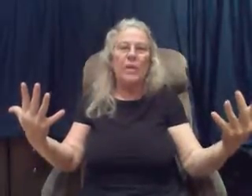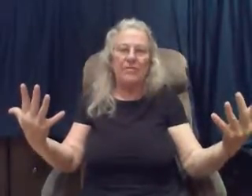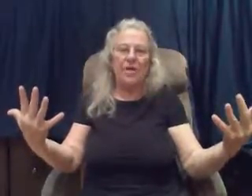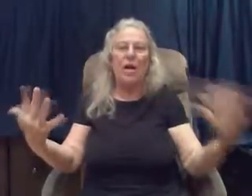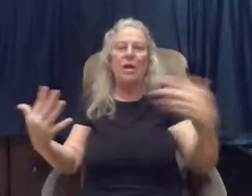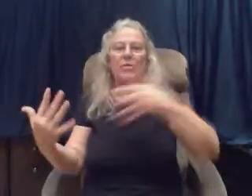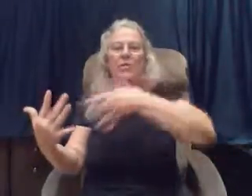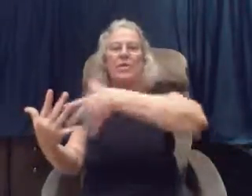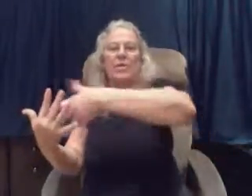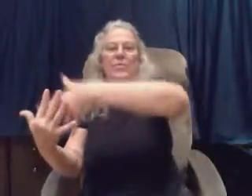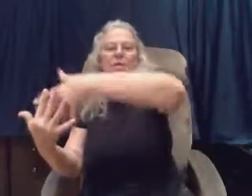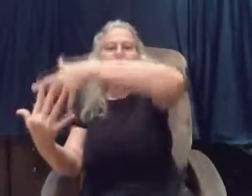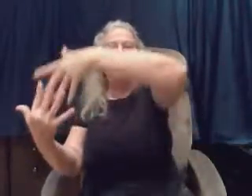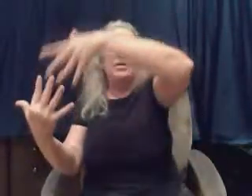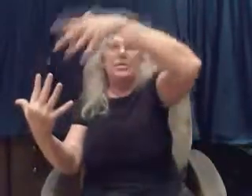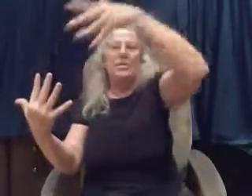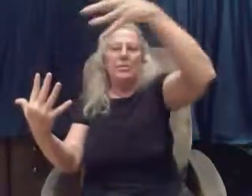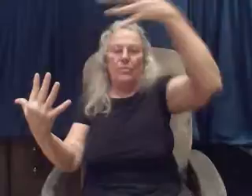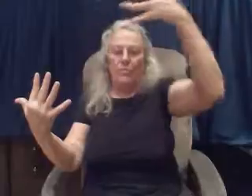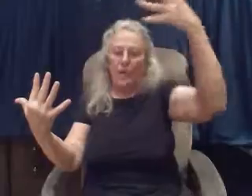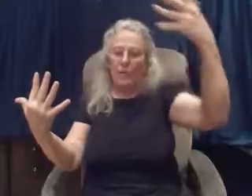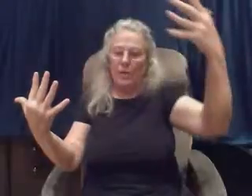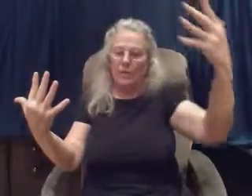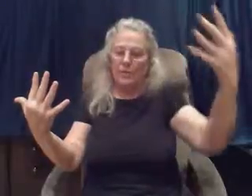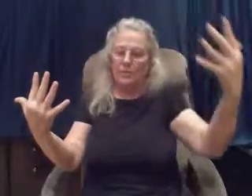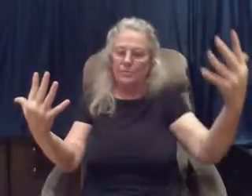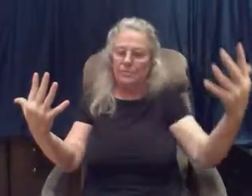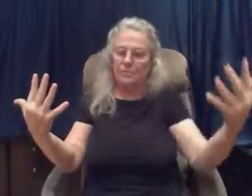of color that are up there, rainbows.